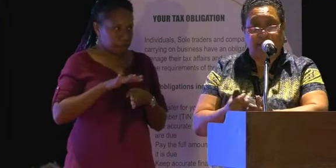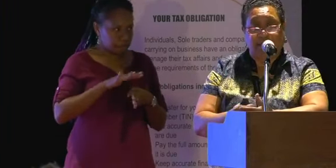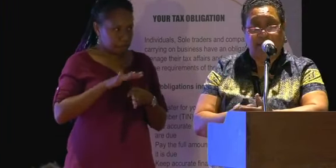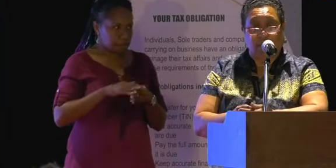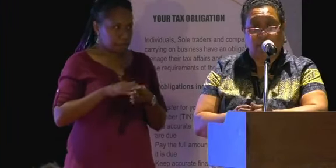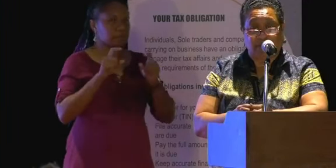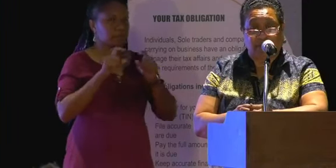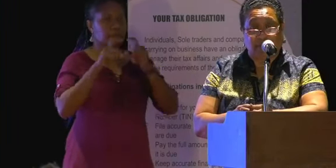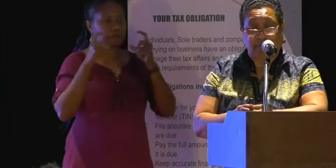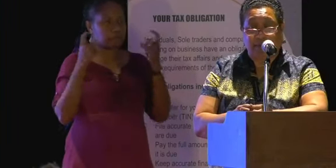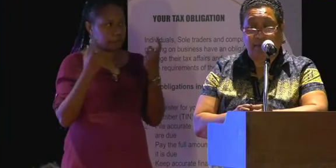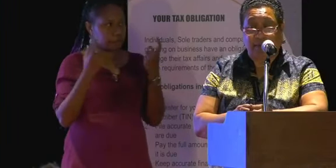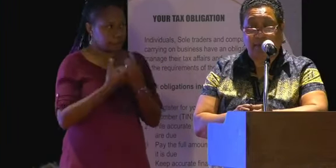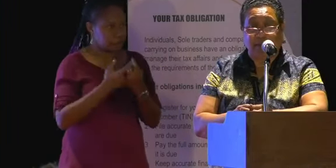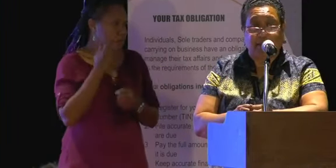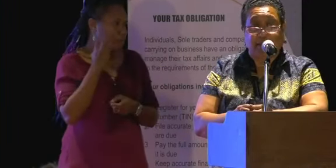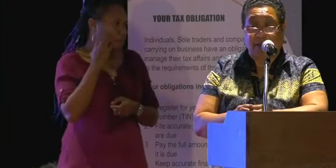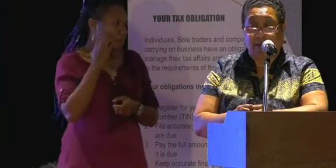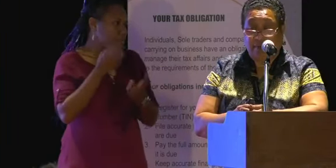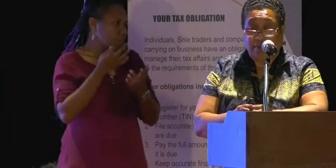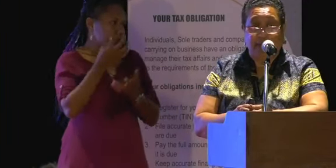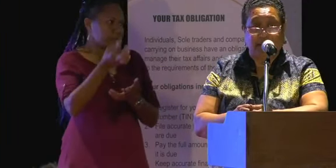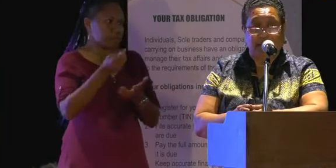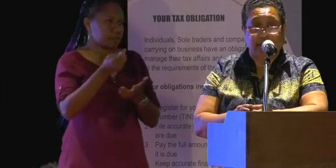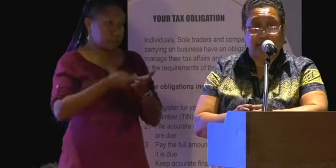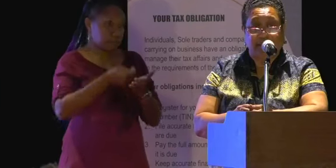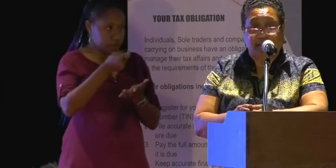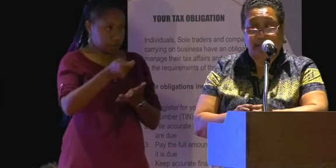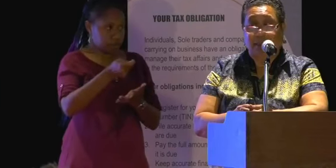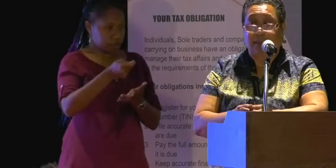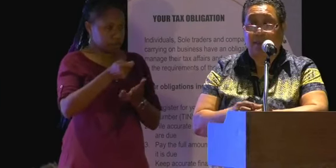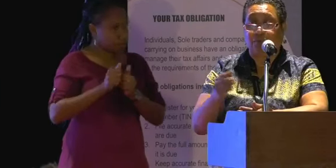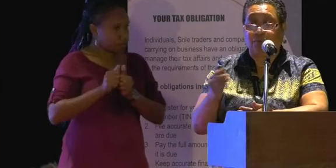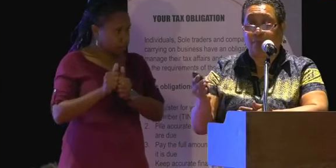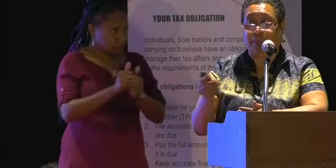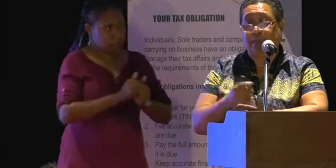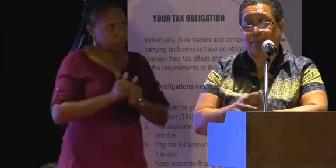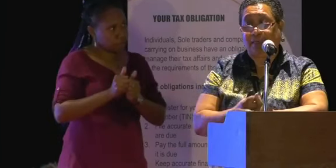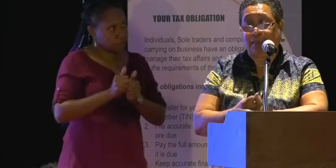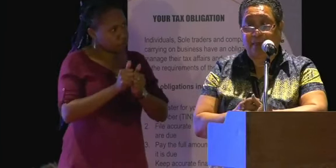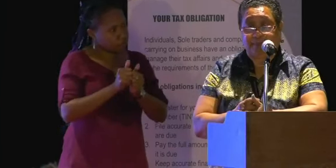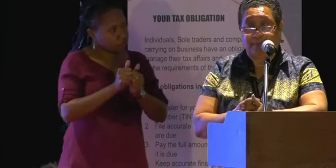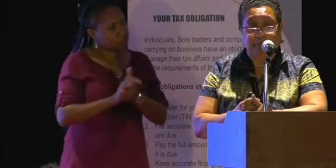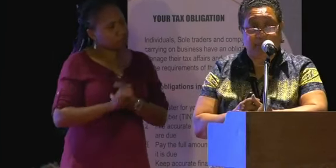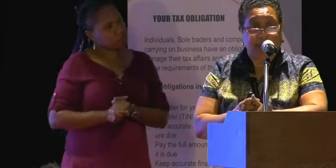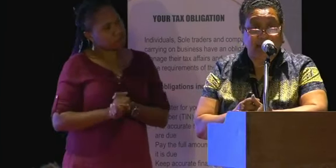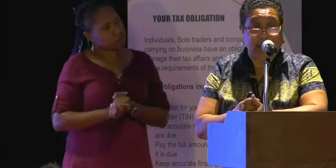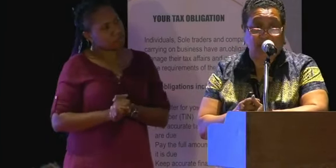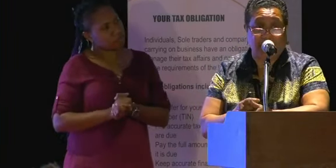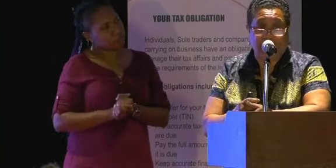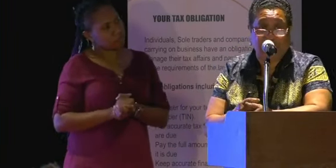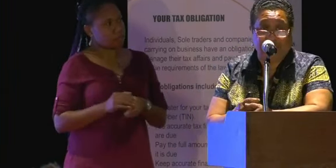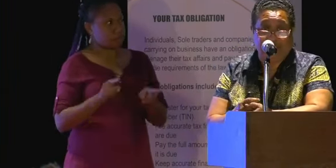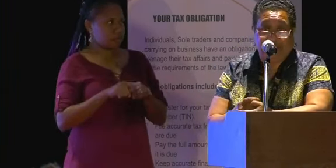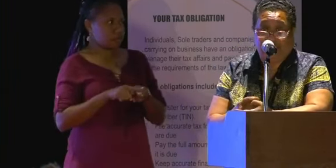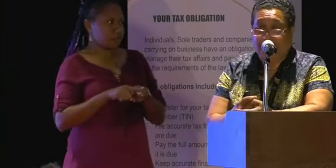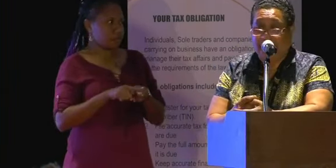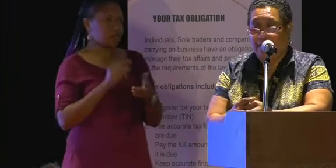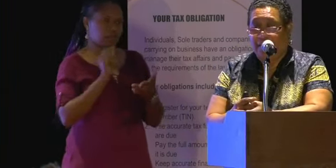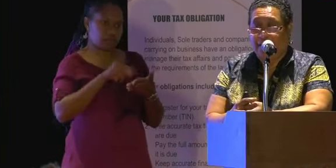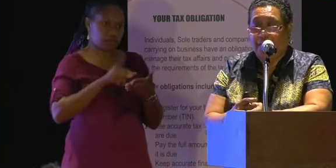when you can request for a payment agreement. That can also be done in early